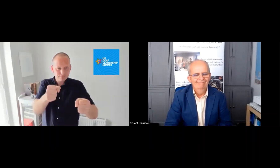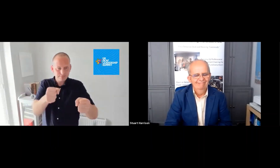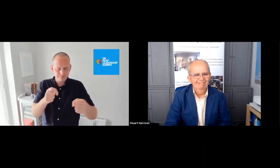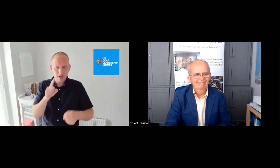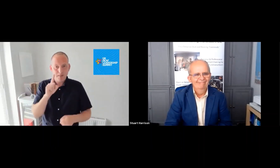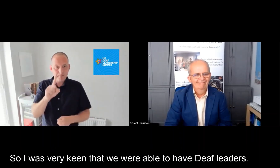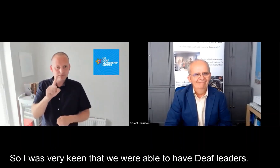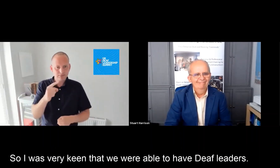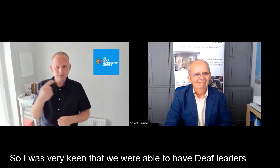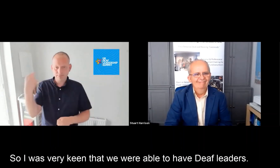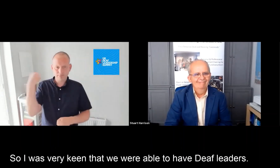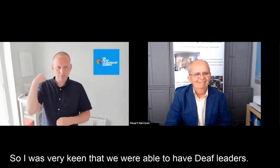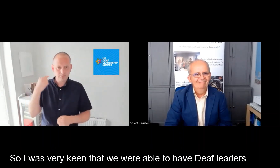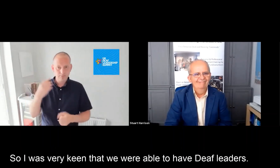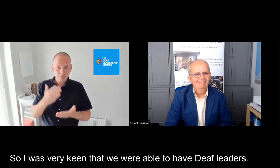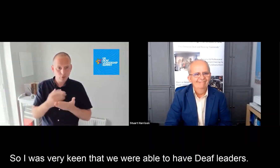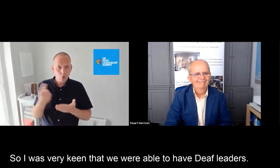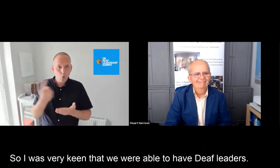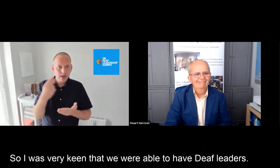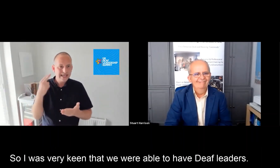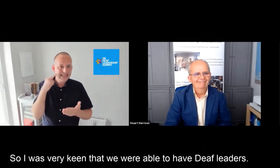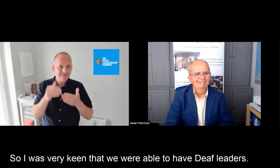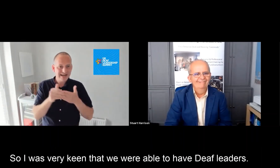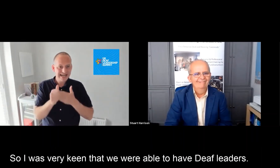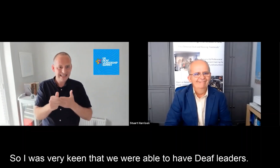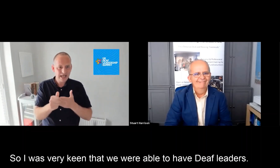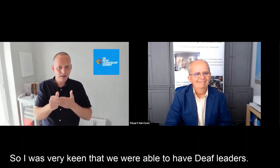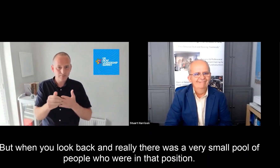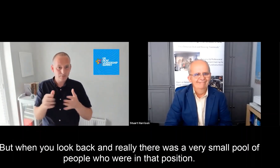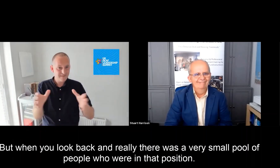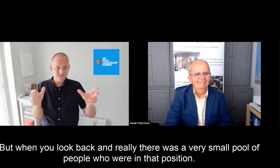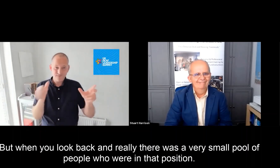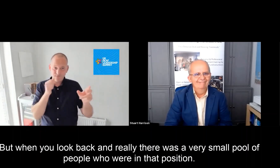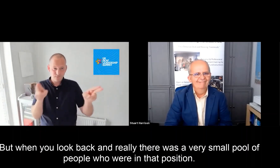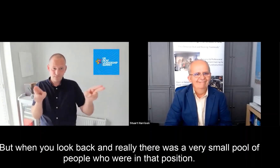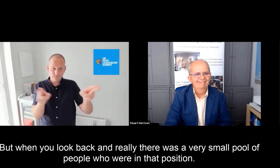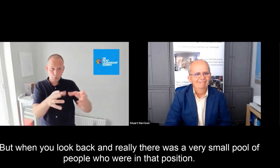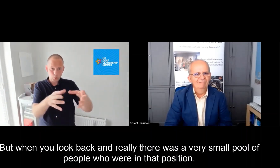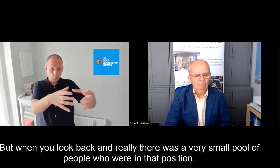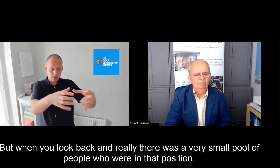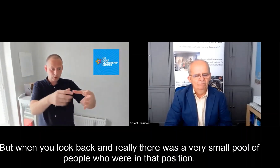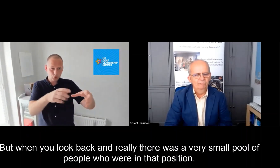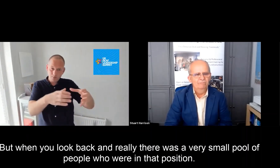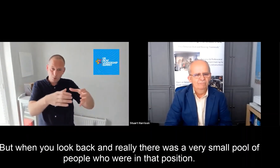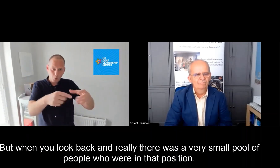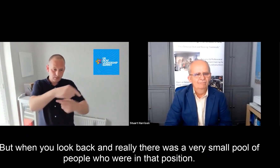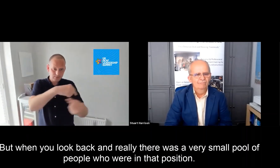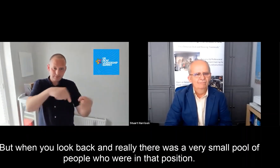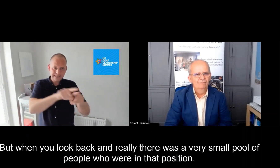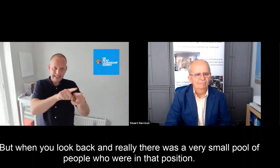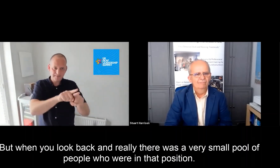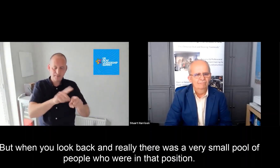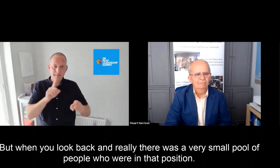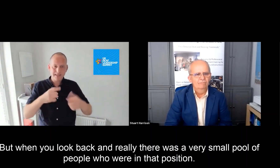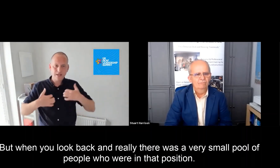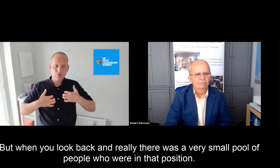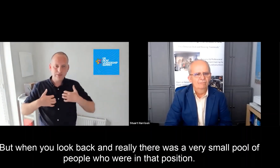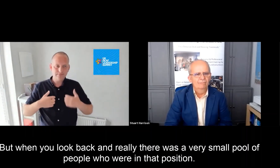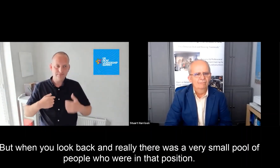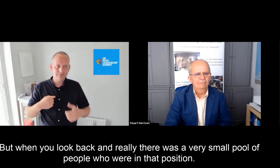So I was very keen that we were able to have deaf leaders. But when you looked back, really there was a very small pool of